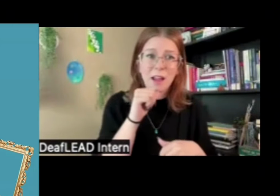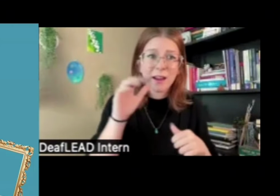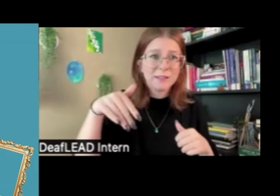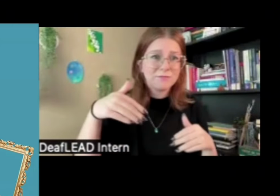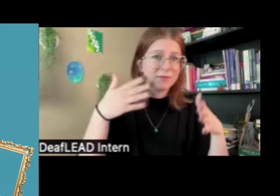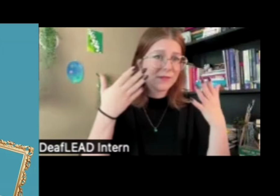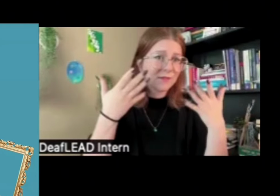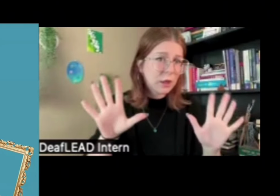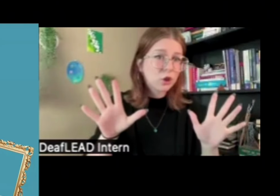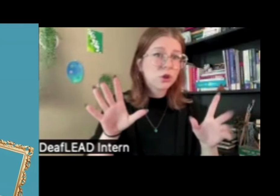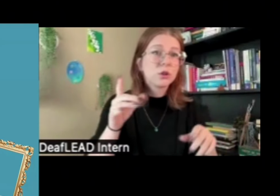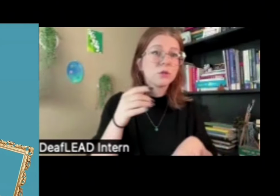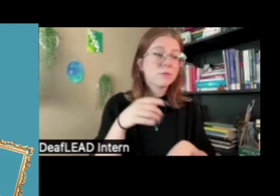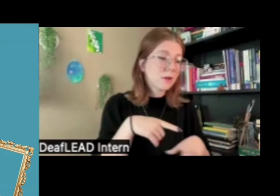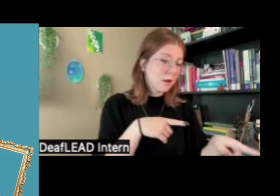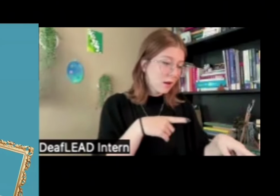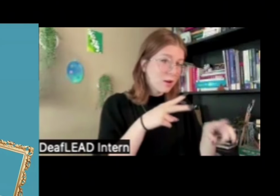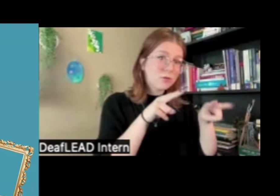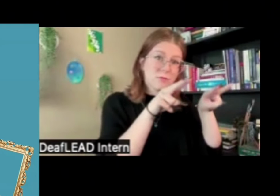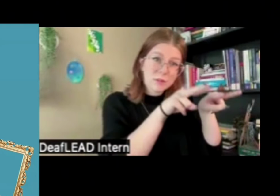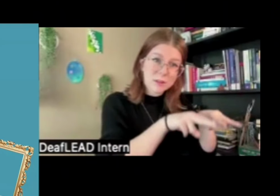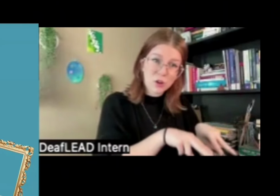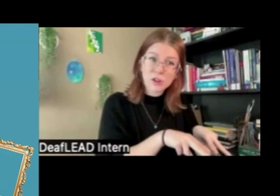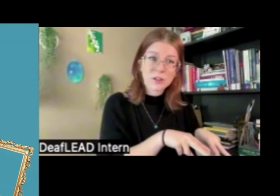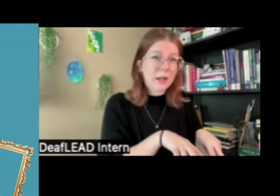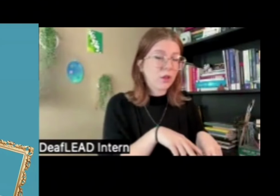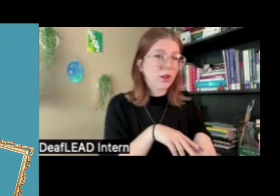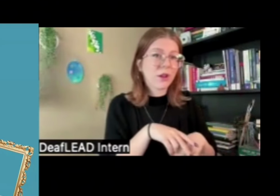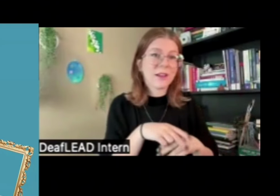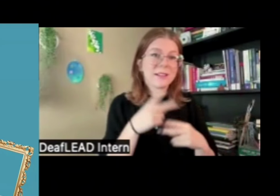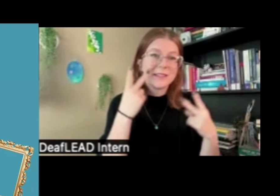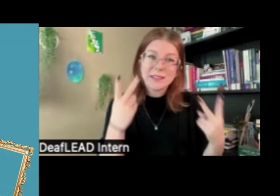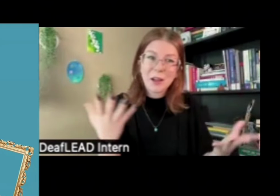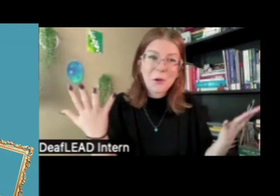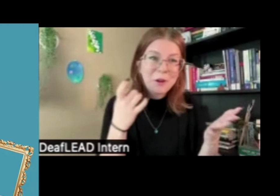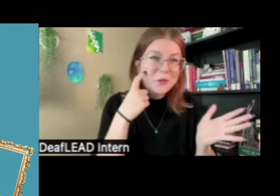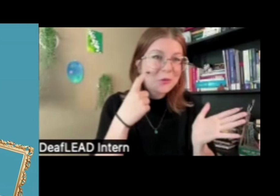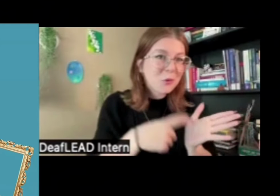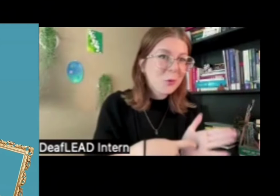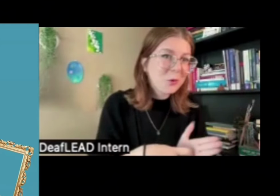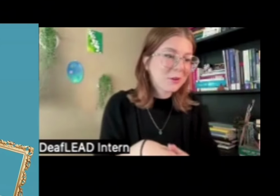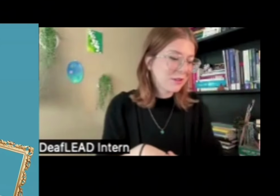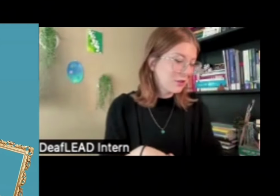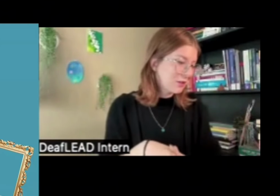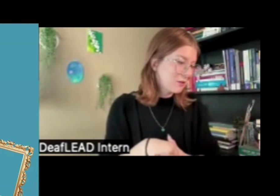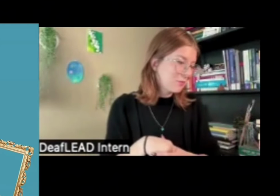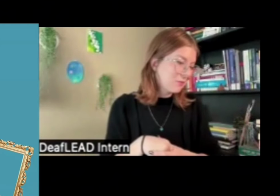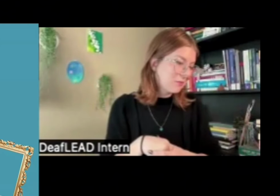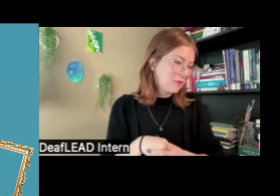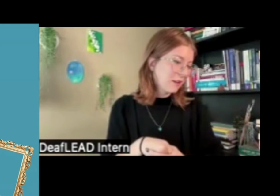So if you want to look at your art, and it's okay if you're not done with it yet, you might take a look at